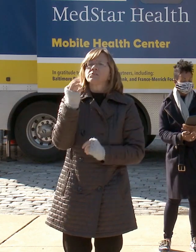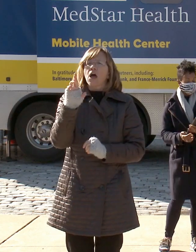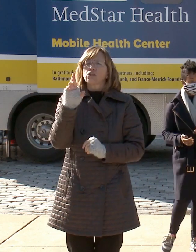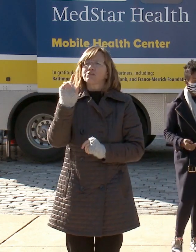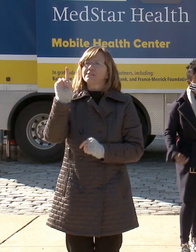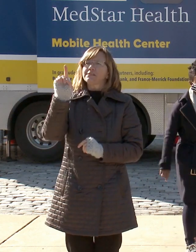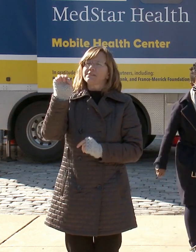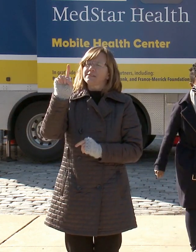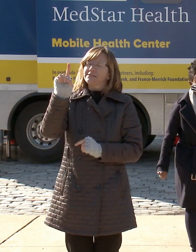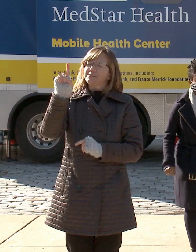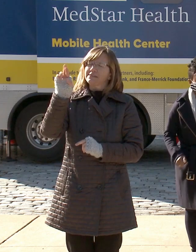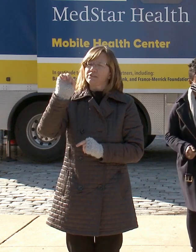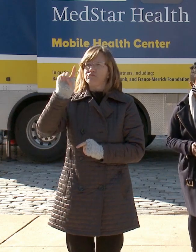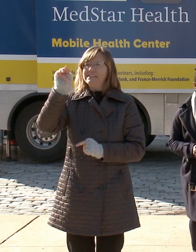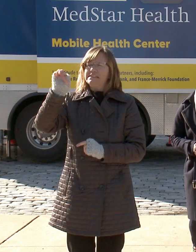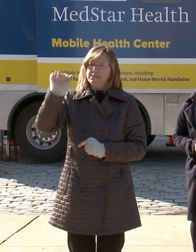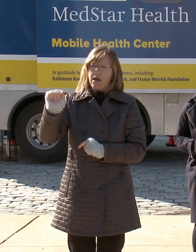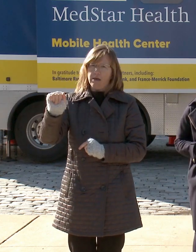Terraza?